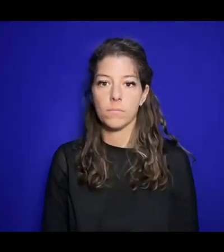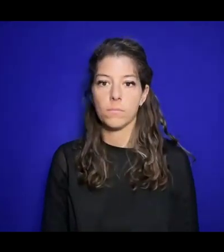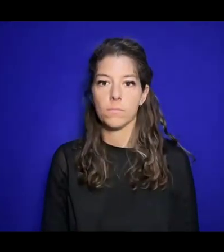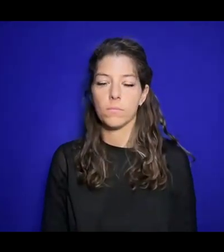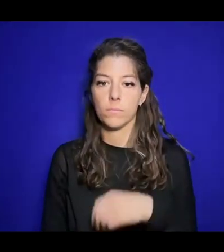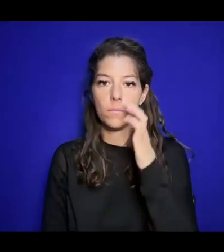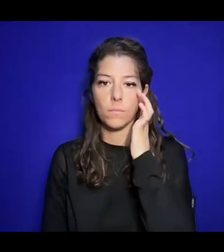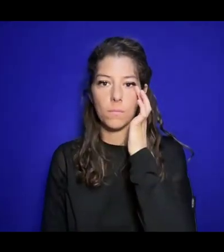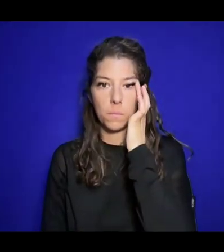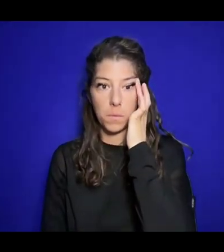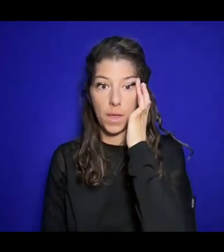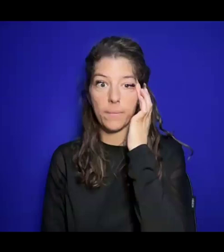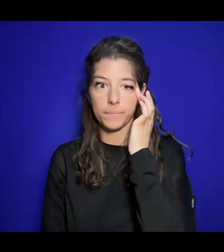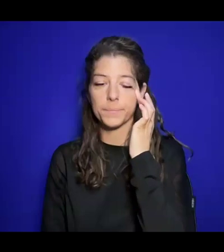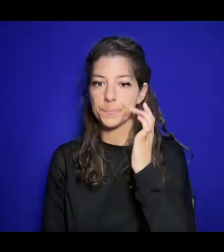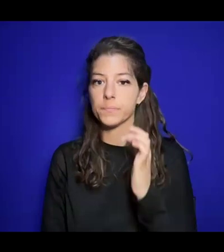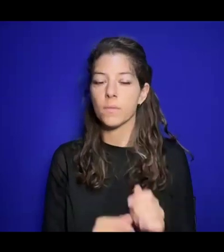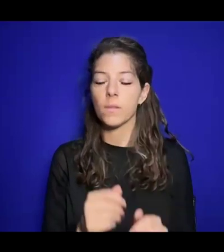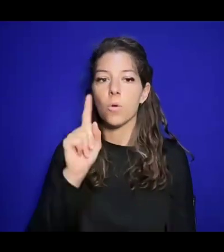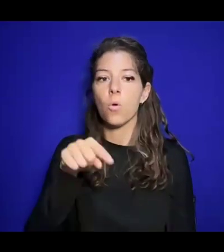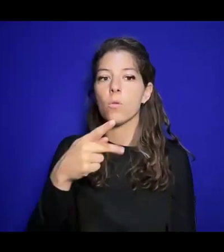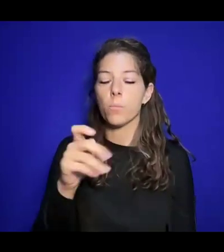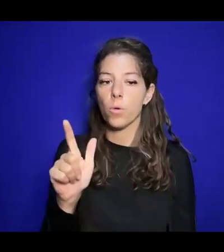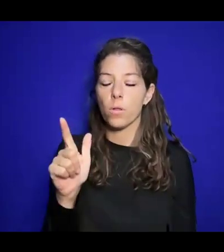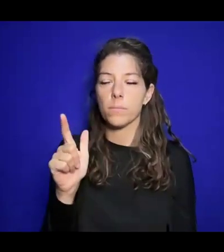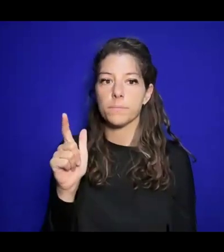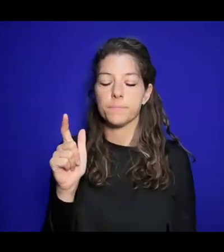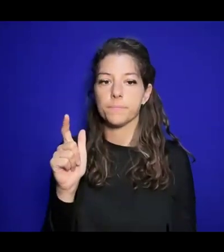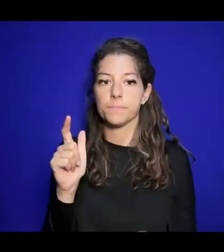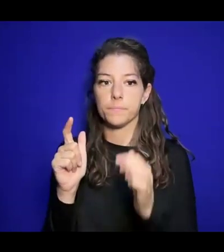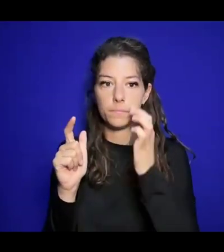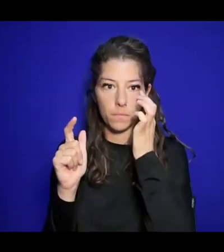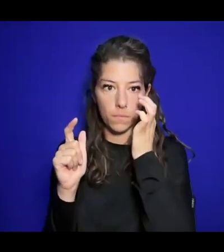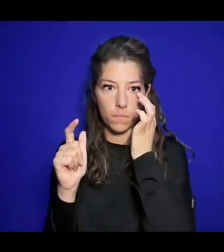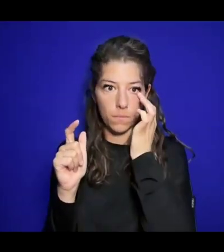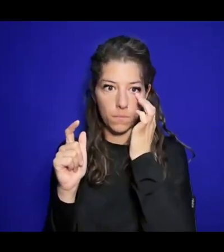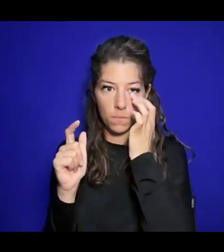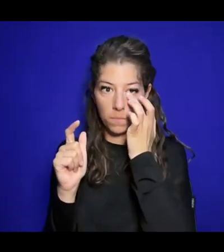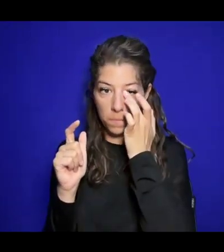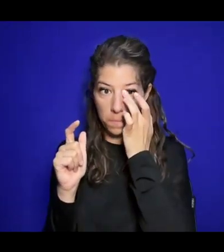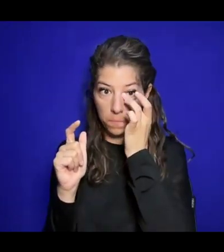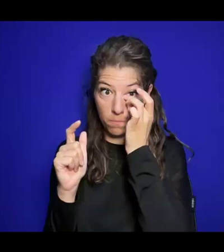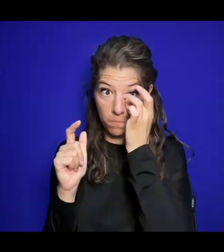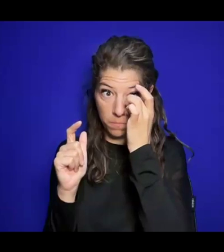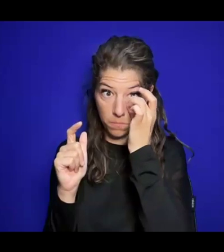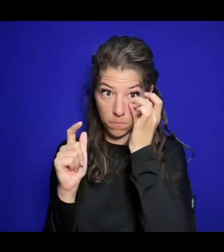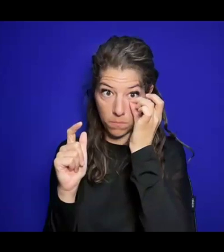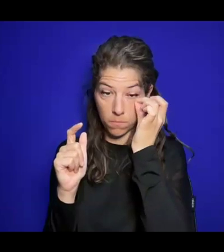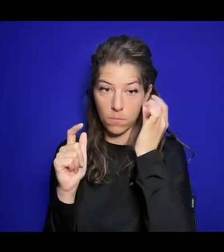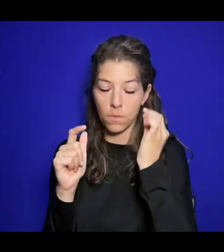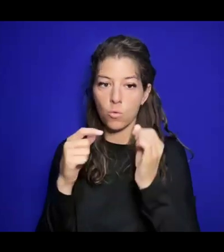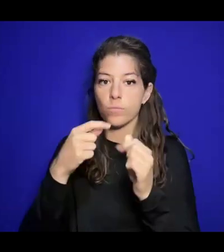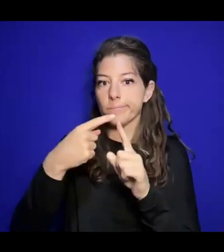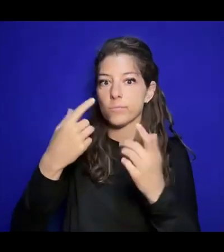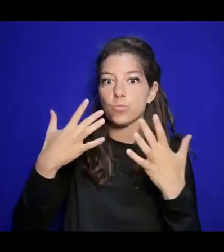so it can be, yeah, yeah, you go to the pool and you need to rinse off after that. So